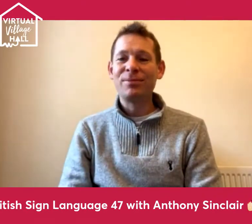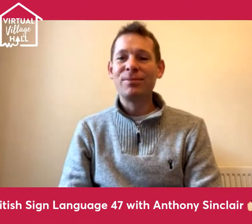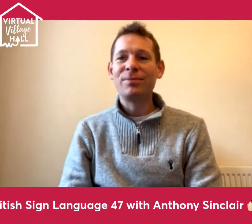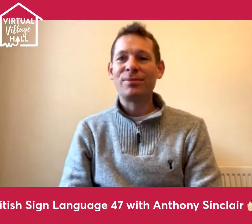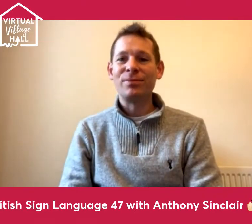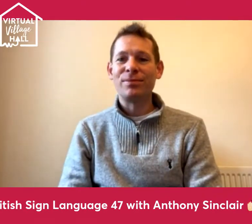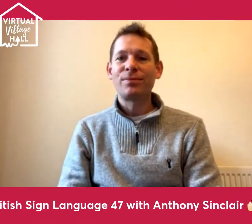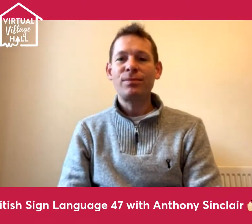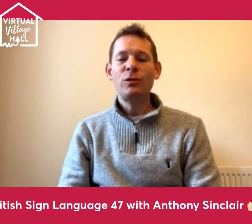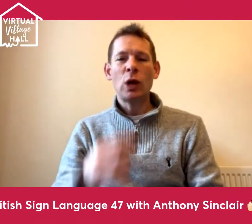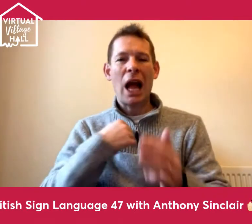as well.